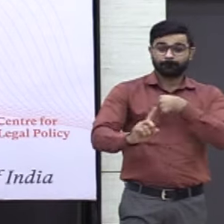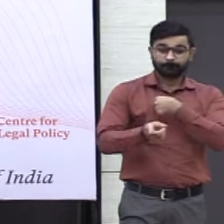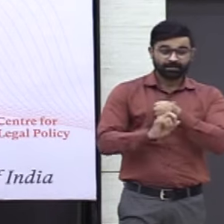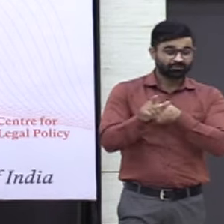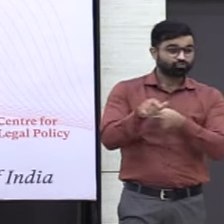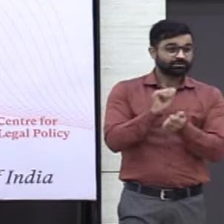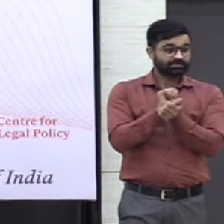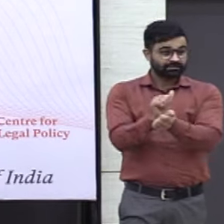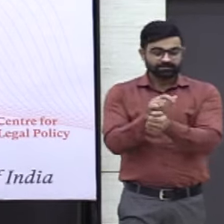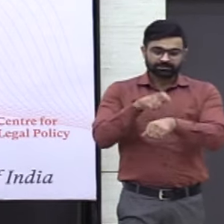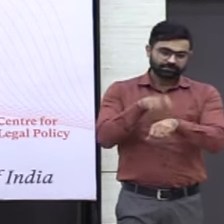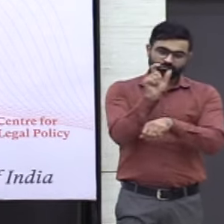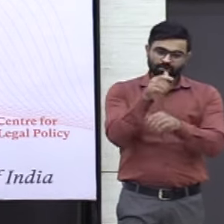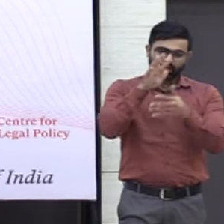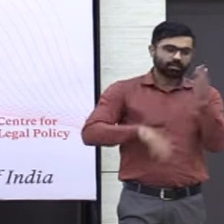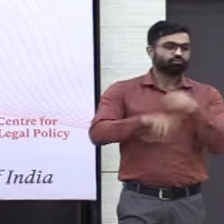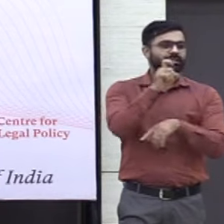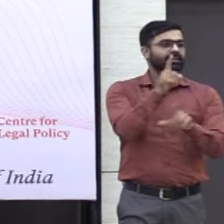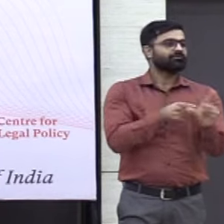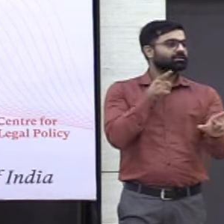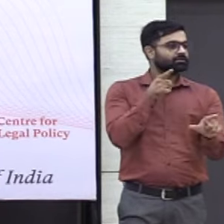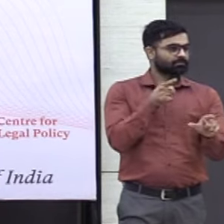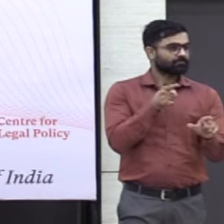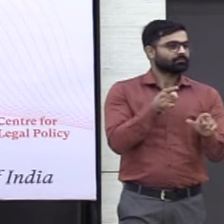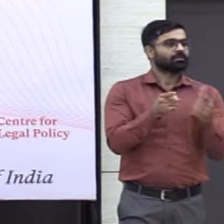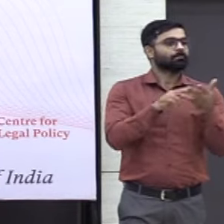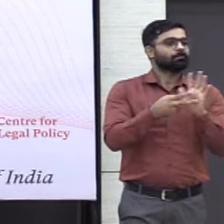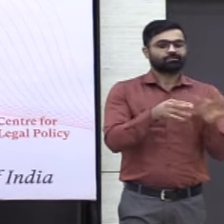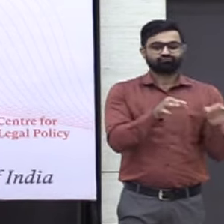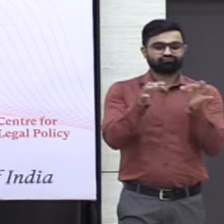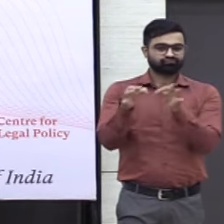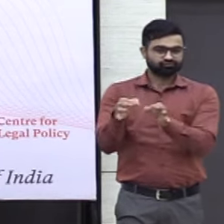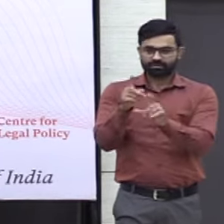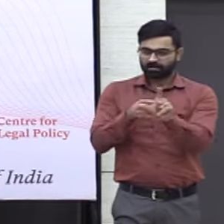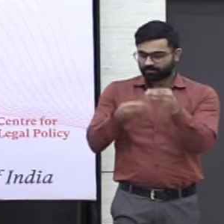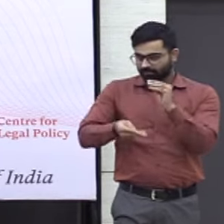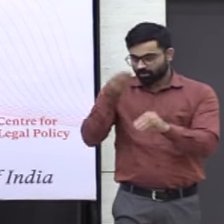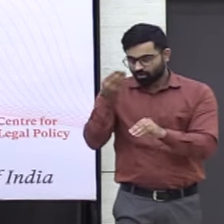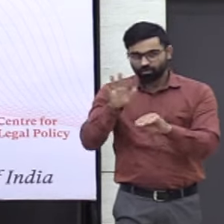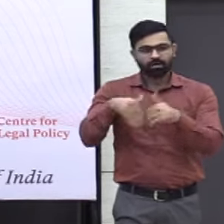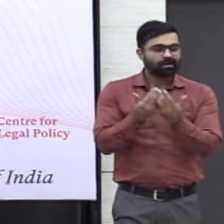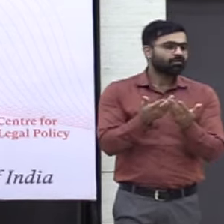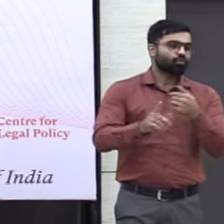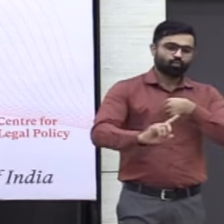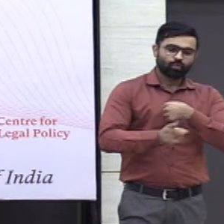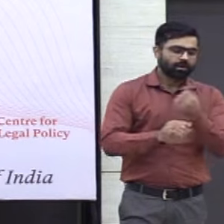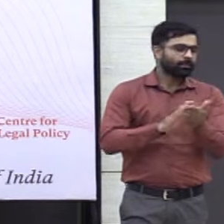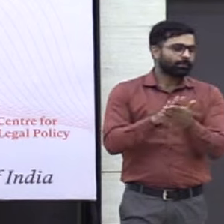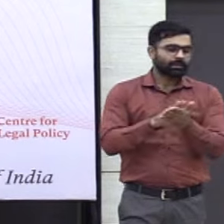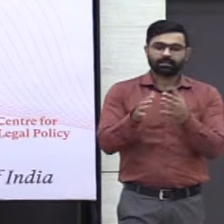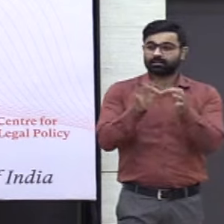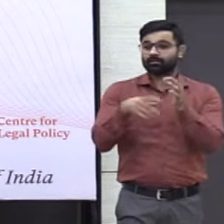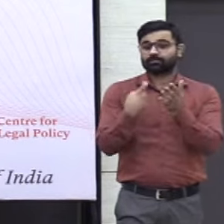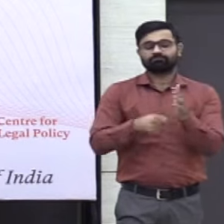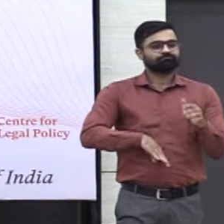with imprisonment for a term which may less than 7 years or which may extend to 7 years, whether with or without fine, if the following conditions